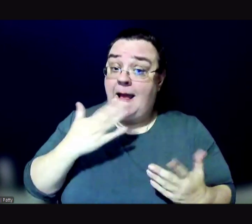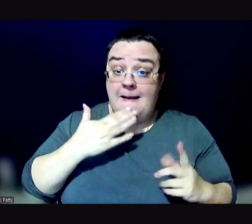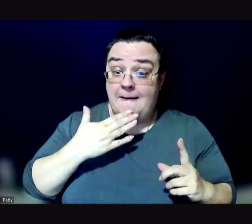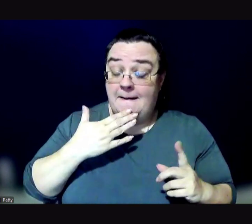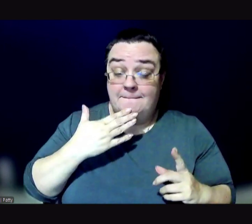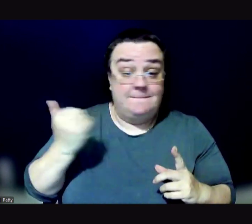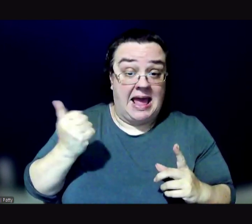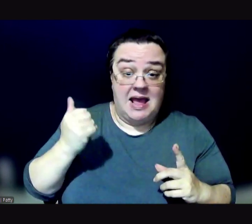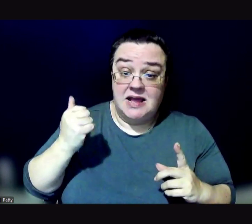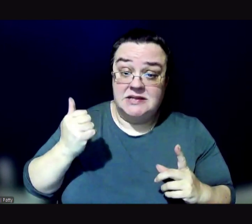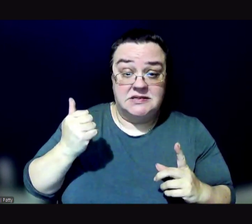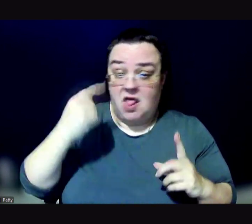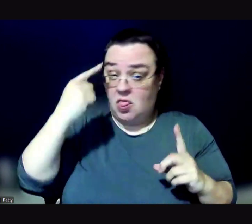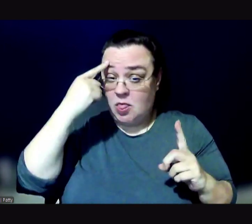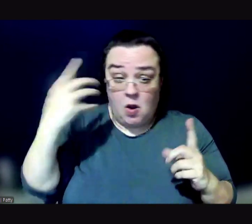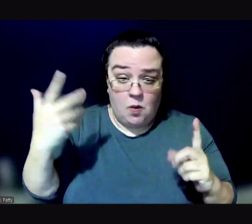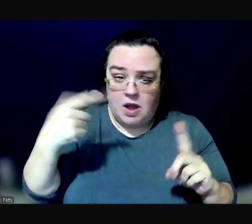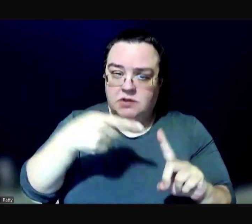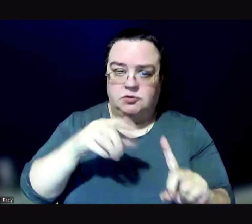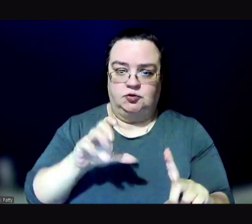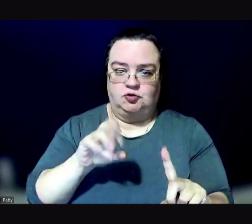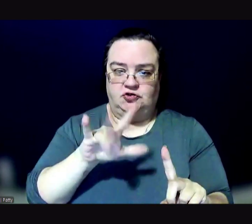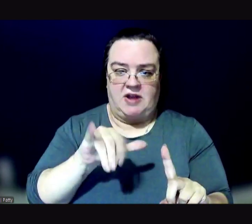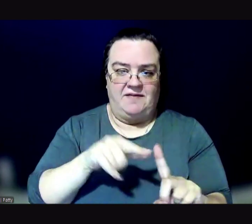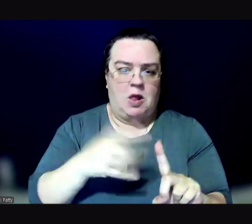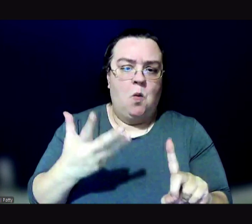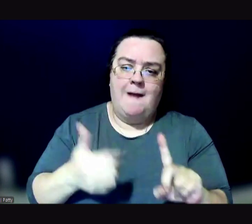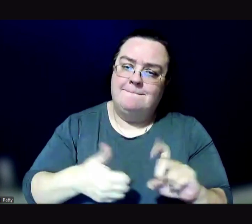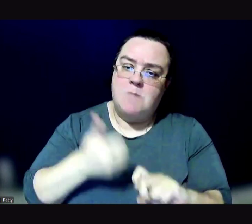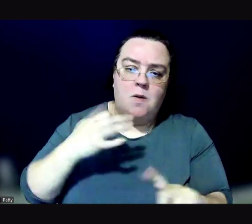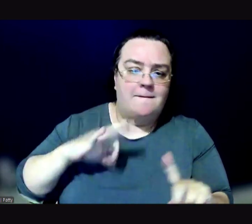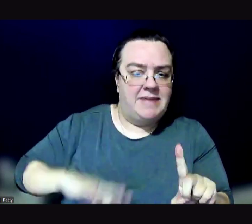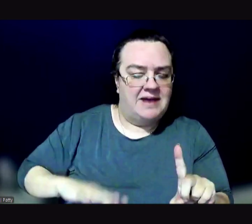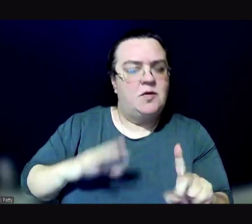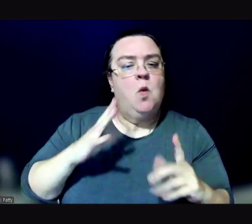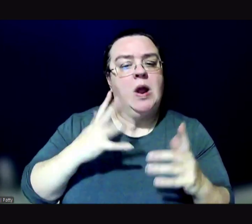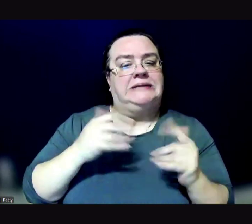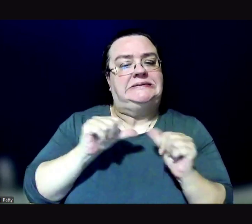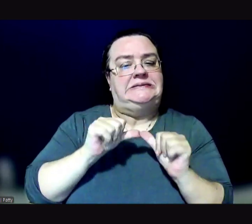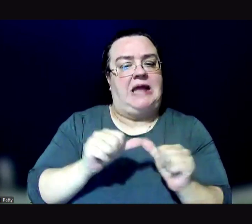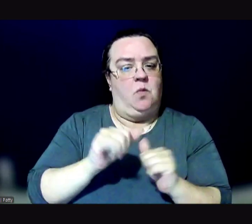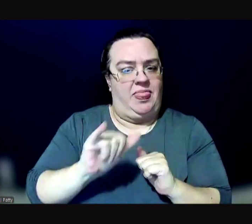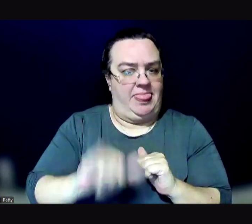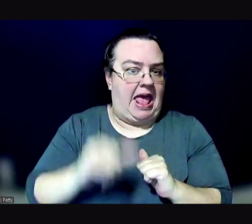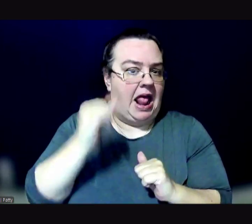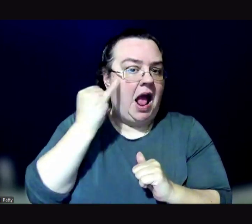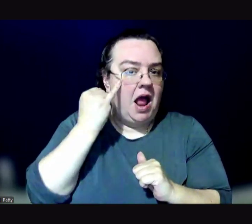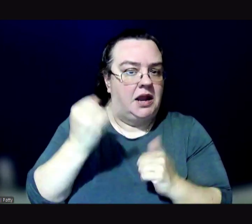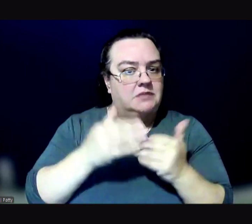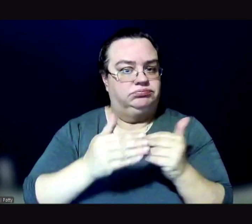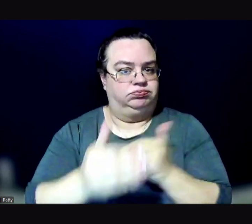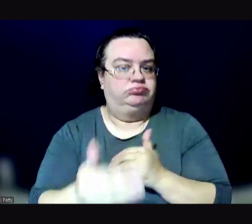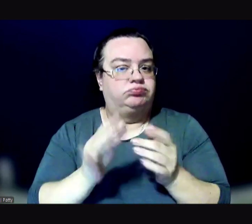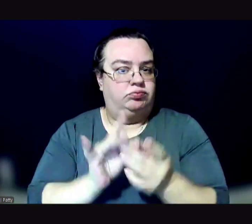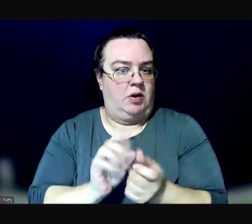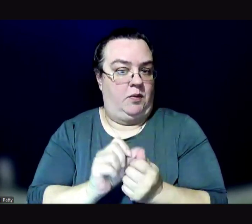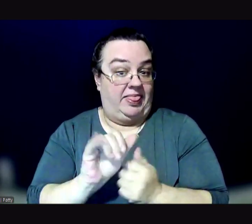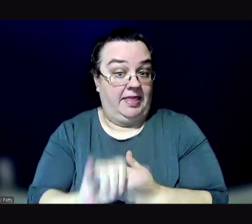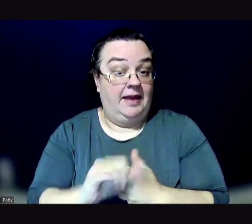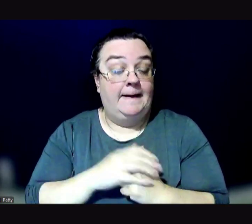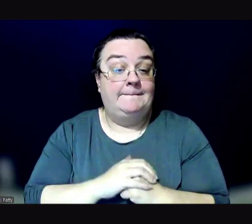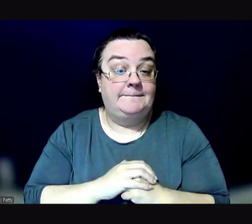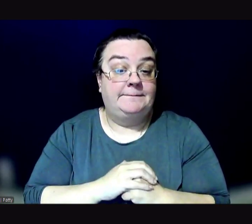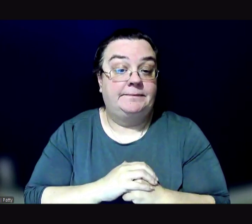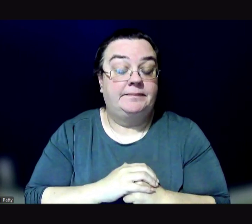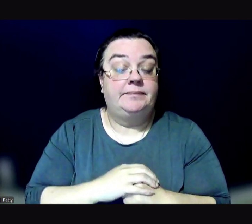hope that we stick to that principle moving forward regarding that. I